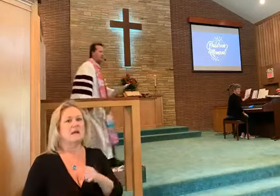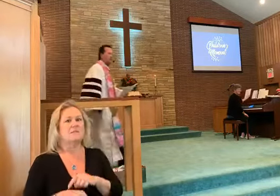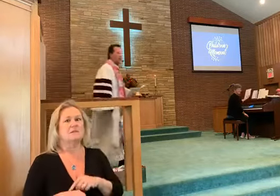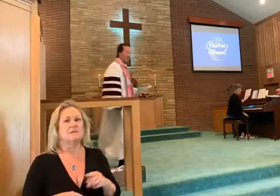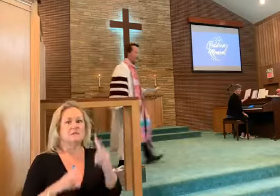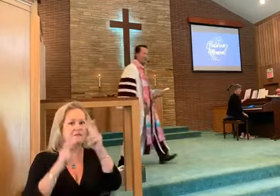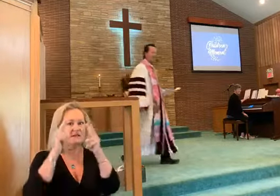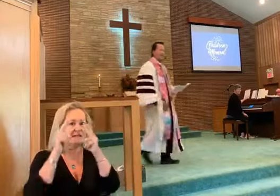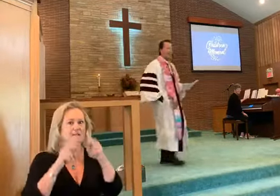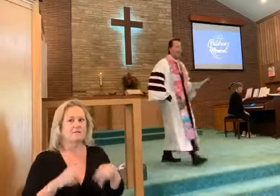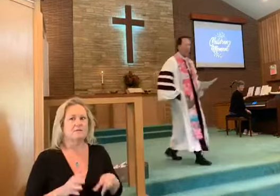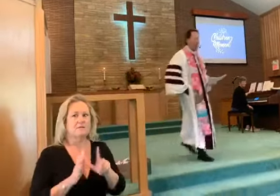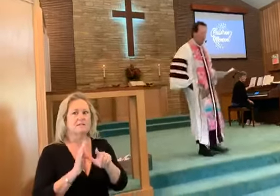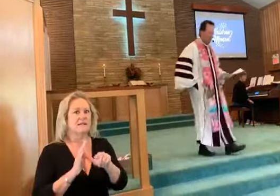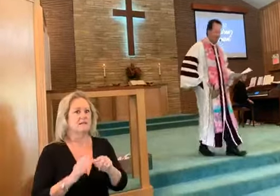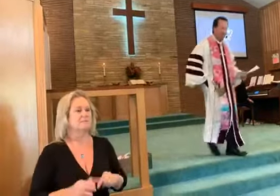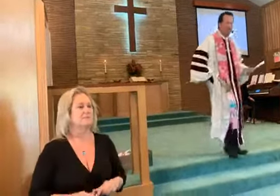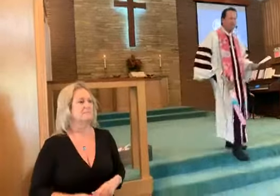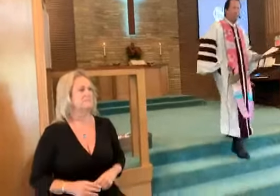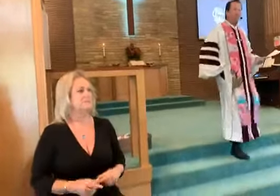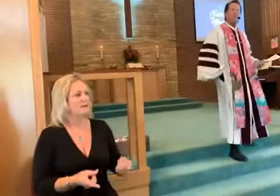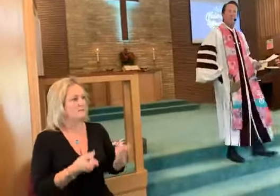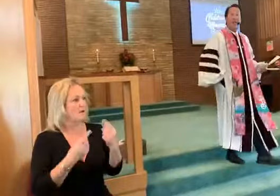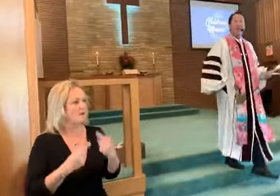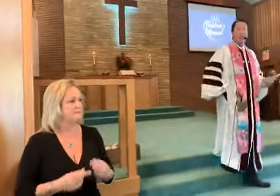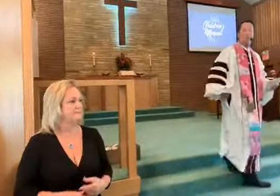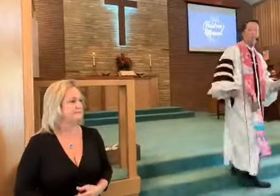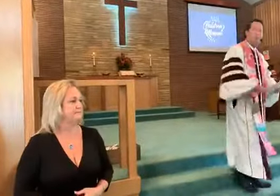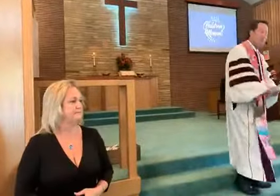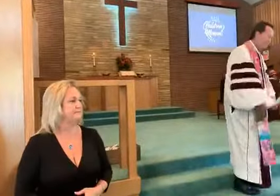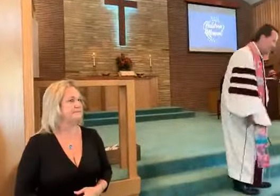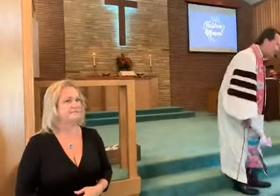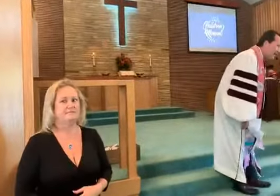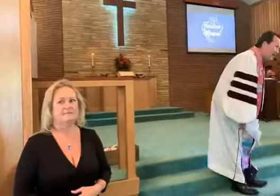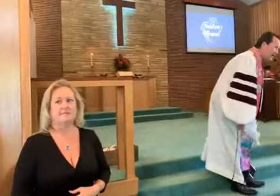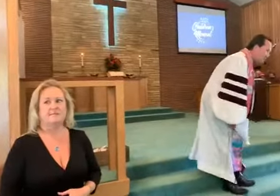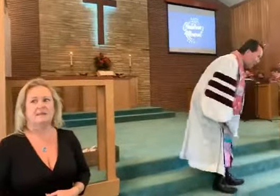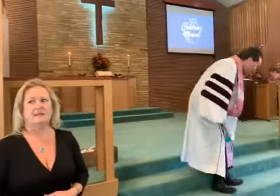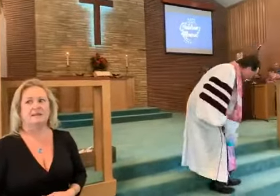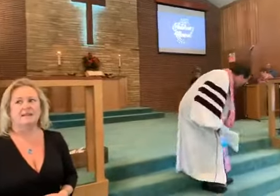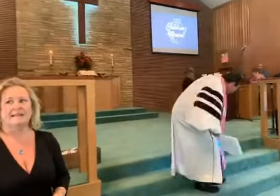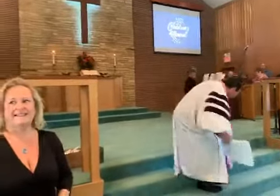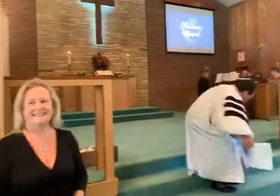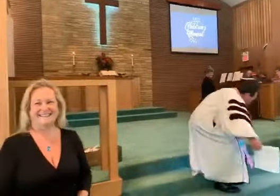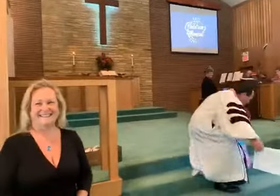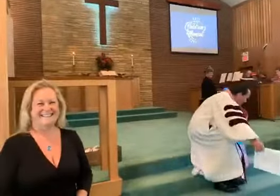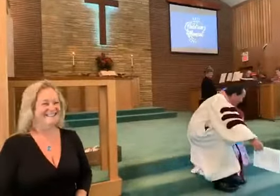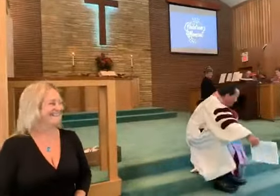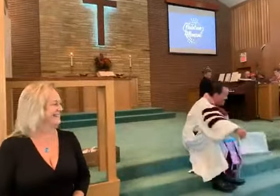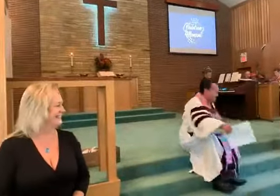visit for a second. Come on up. Thank you. Good morning.